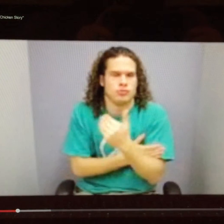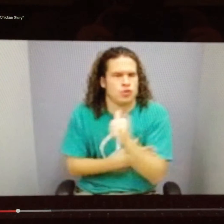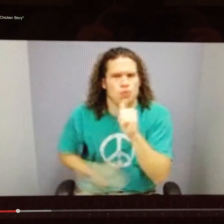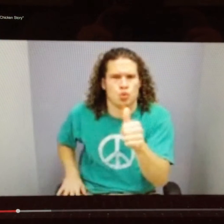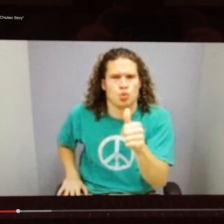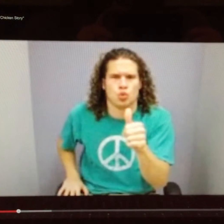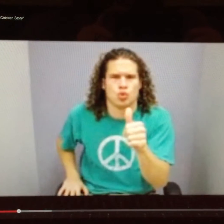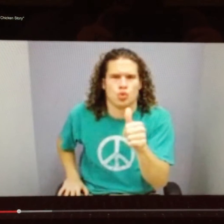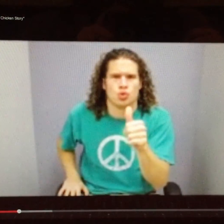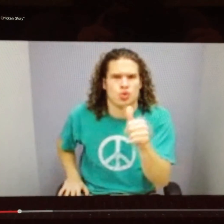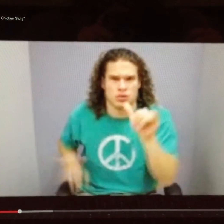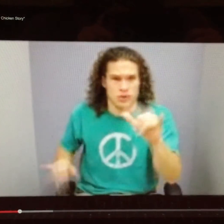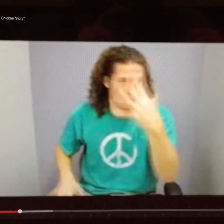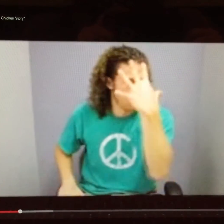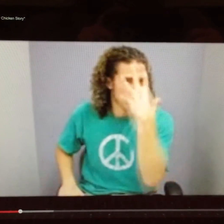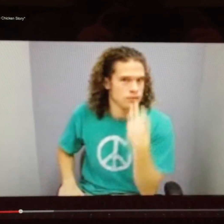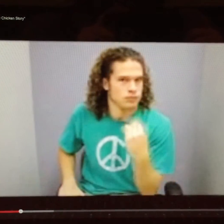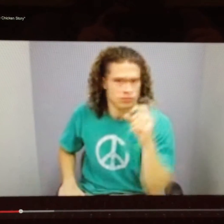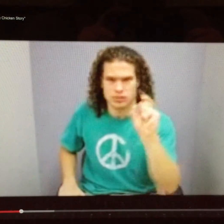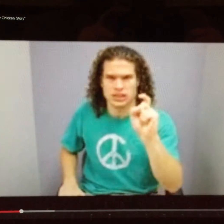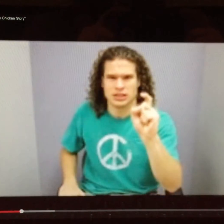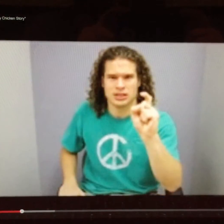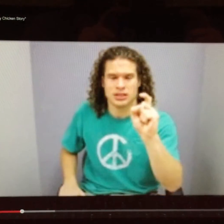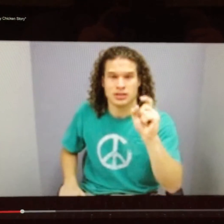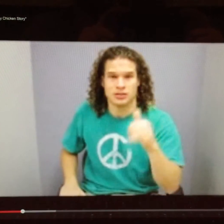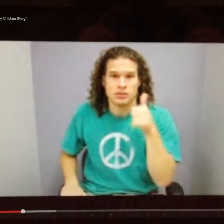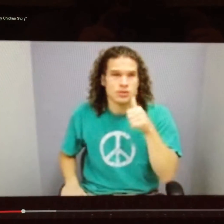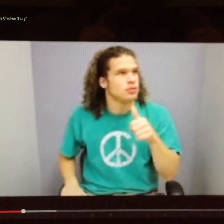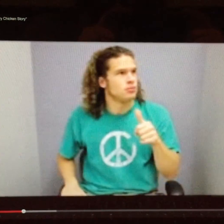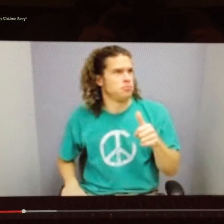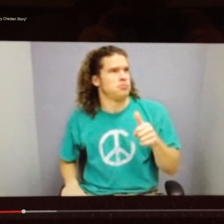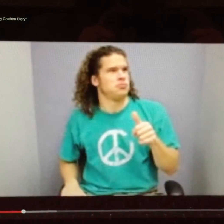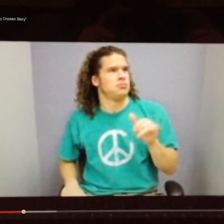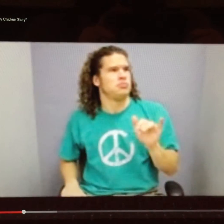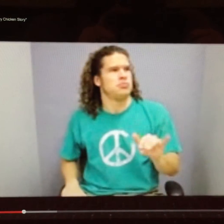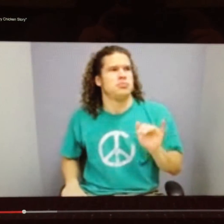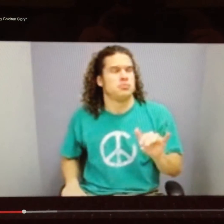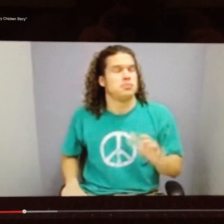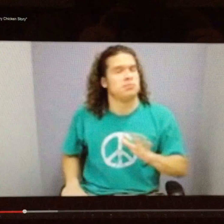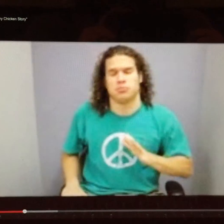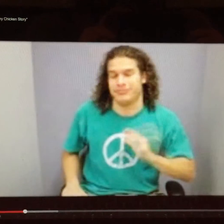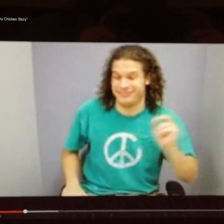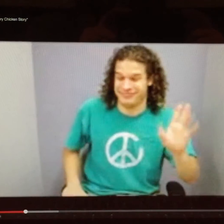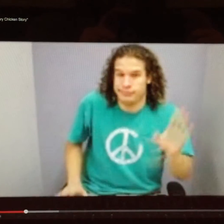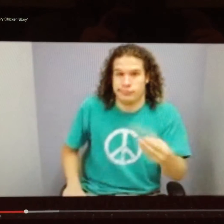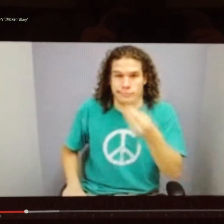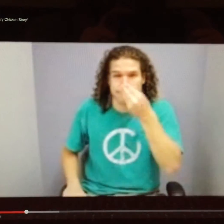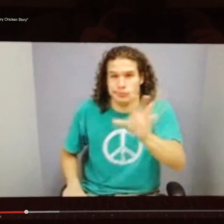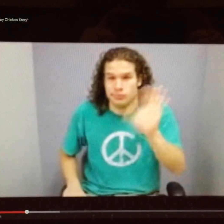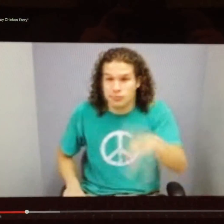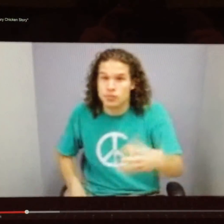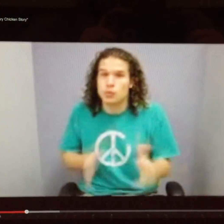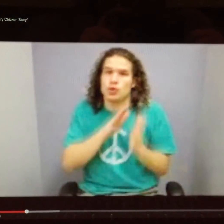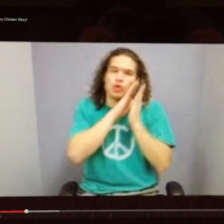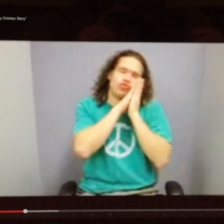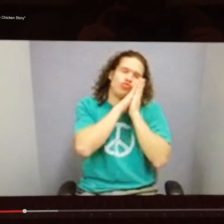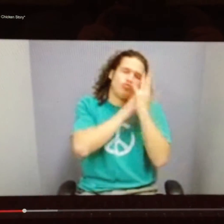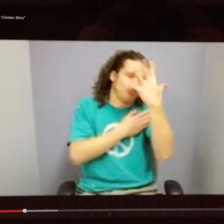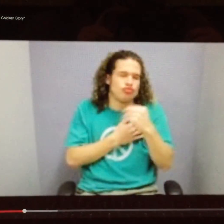But in the morning, don't wake up. You need to stay asleep through the morning." So she said, "Okay, whatever." So